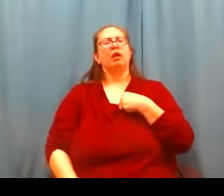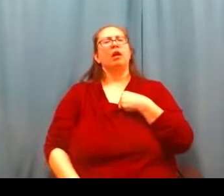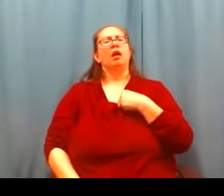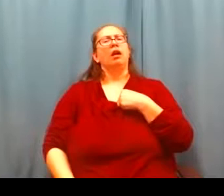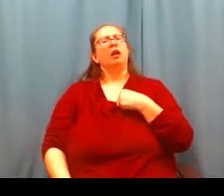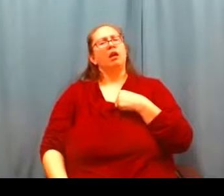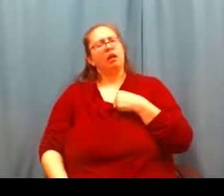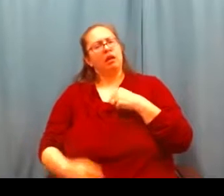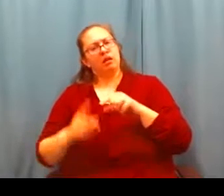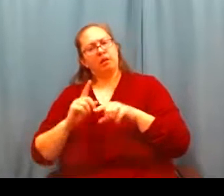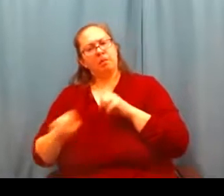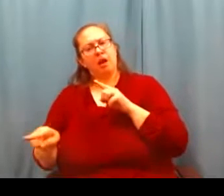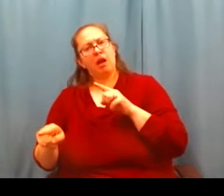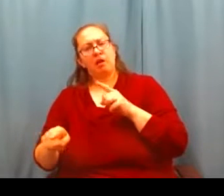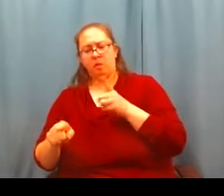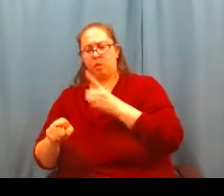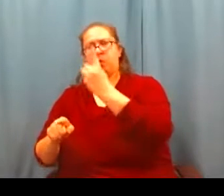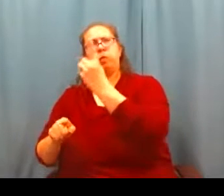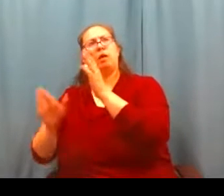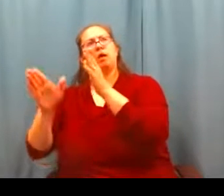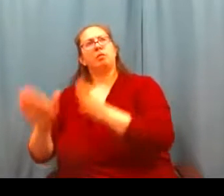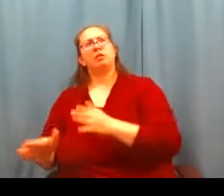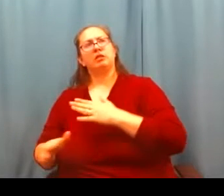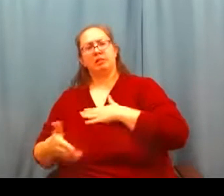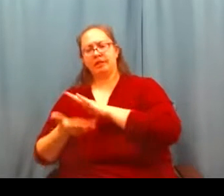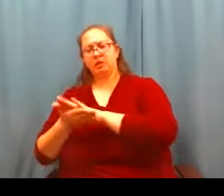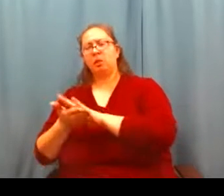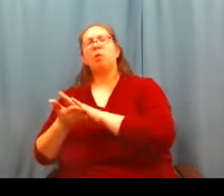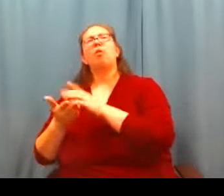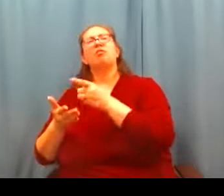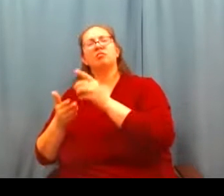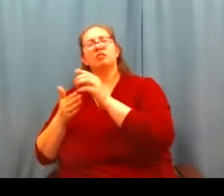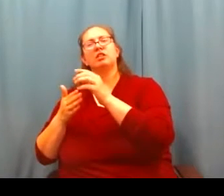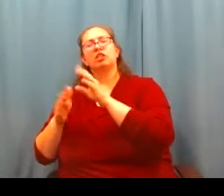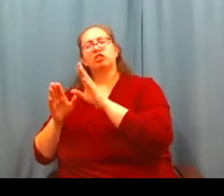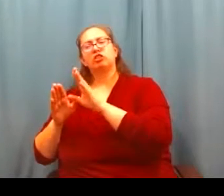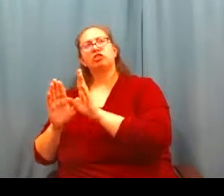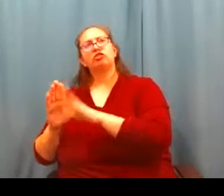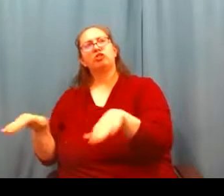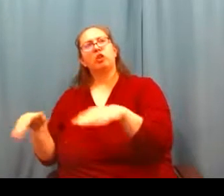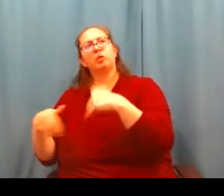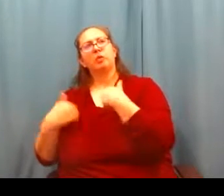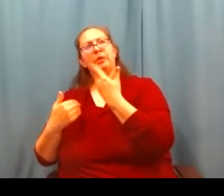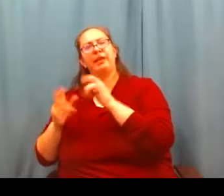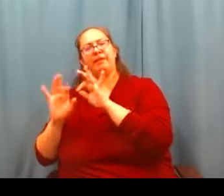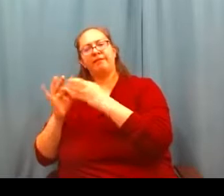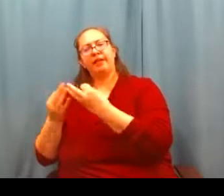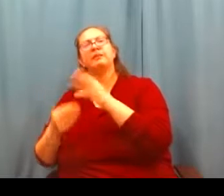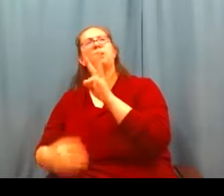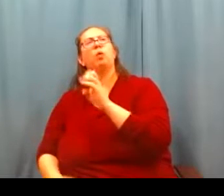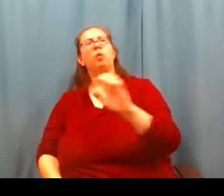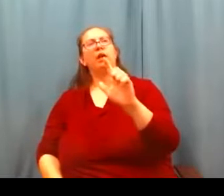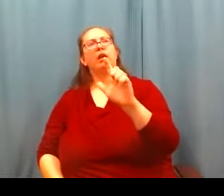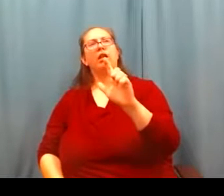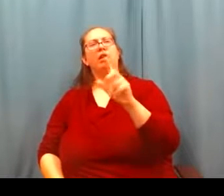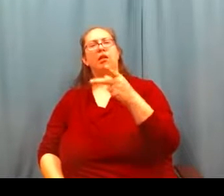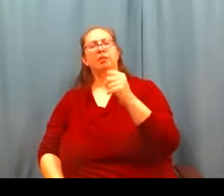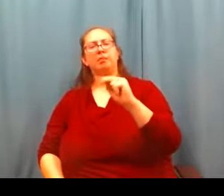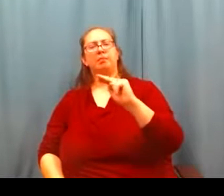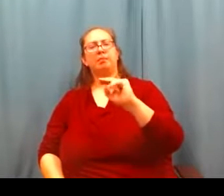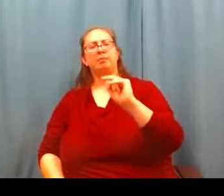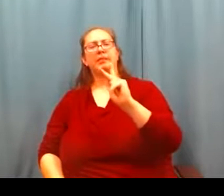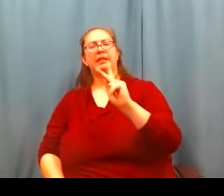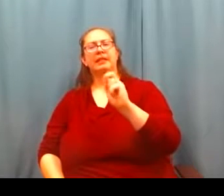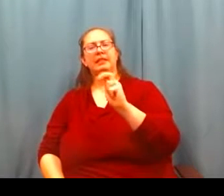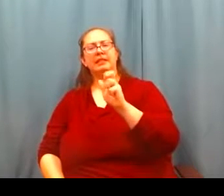have an individual in my office. He's the director of children, youth, and families, Will Pinkney, and he's on calls with the schools a